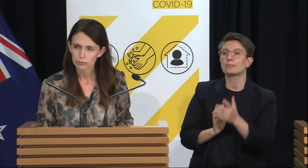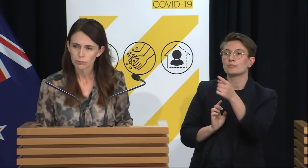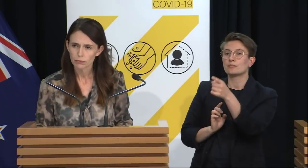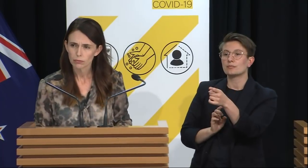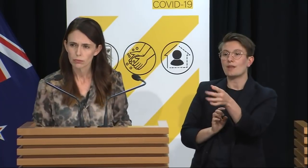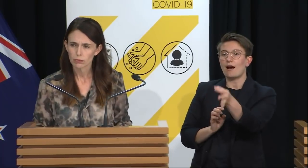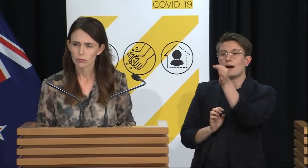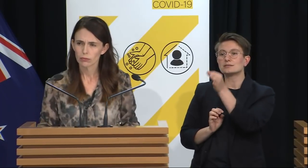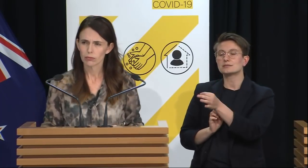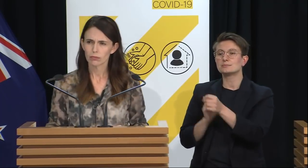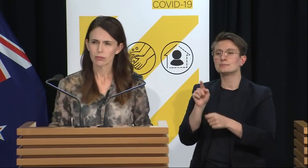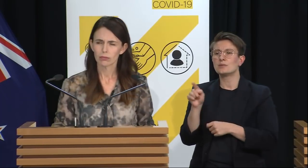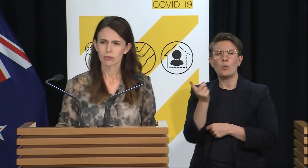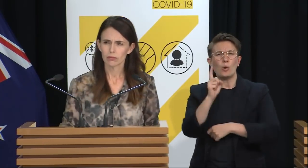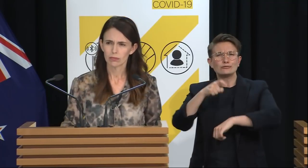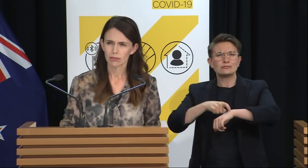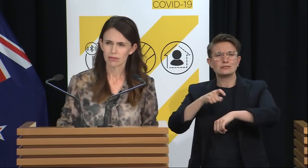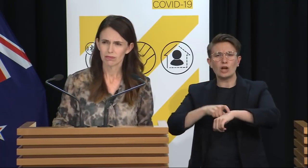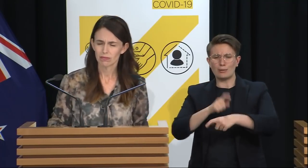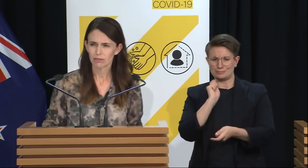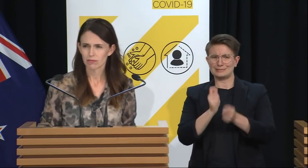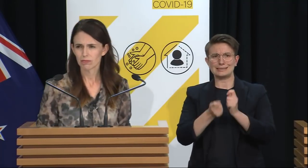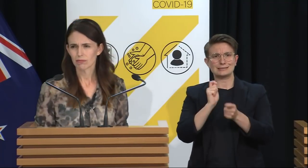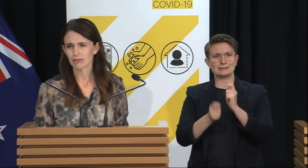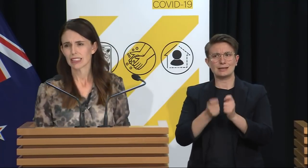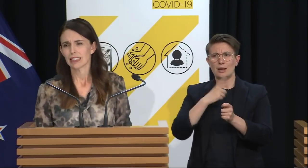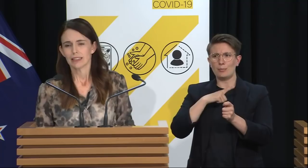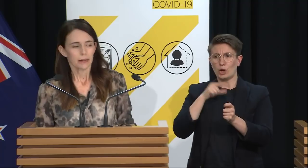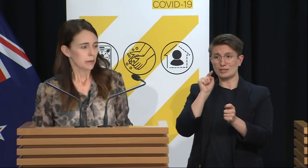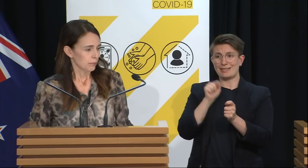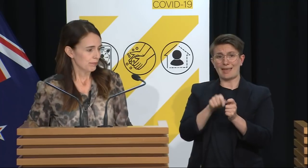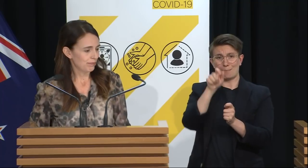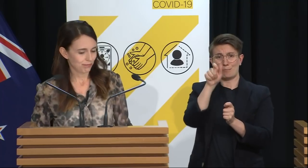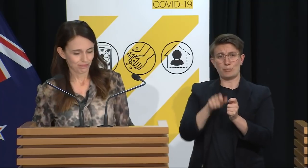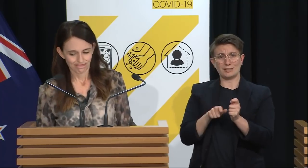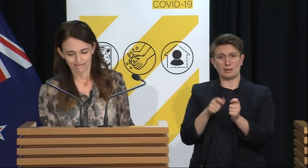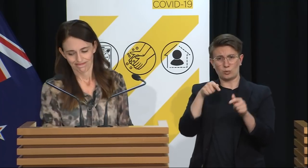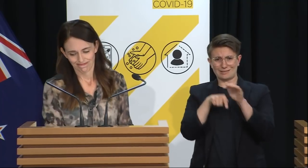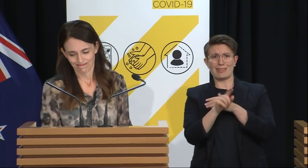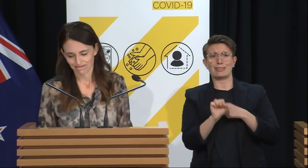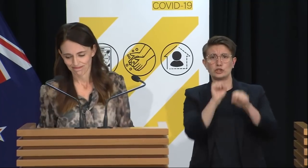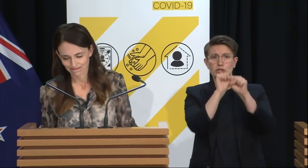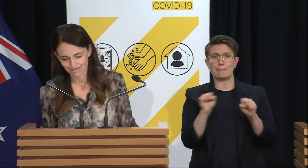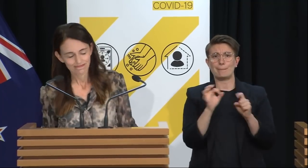time the person had the test? Because they were at Papatoetoe City Fitness late yesterday afternoon.